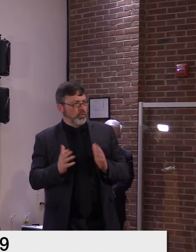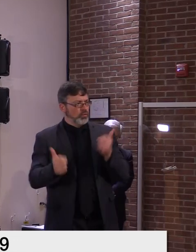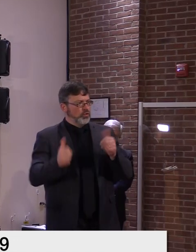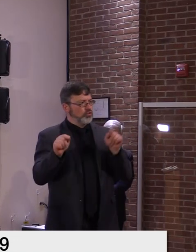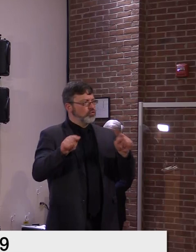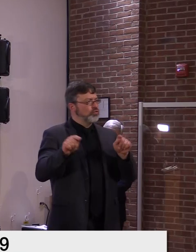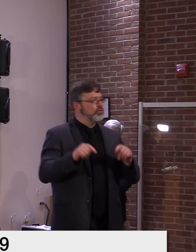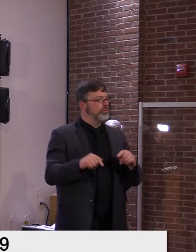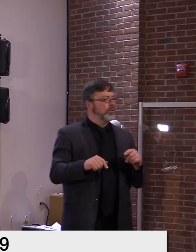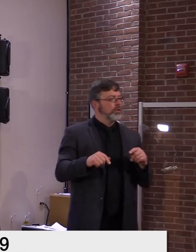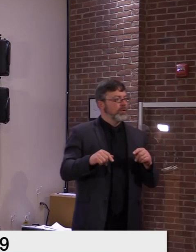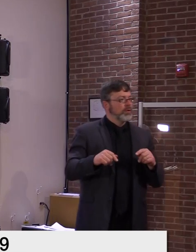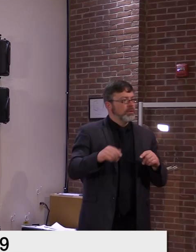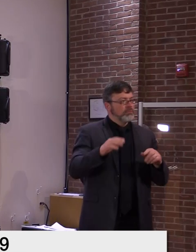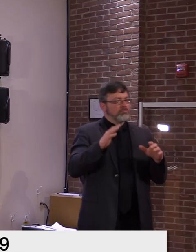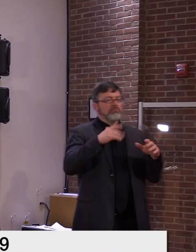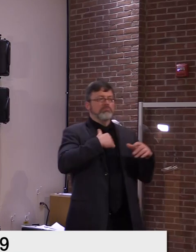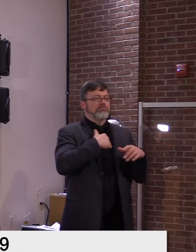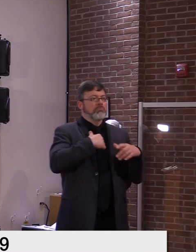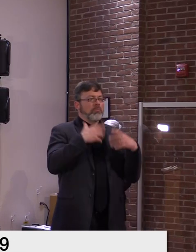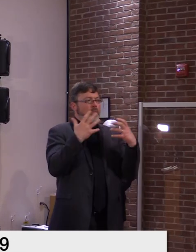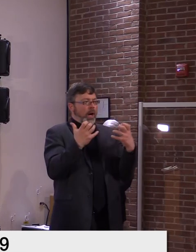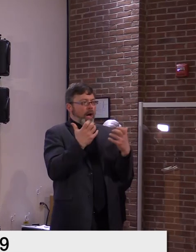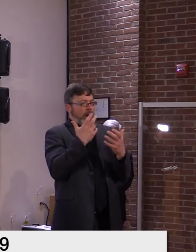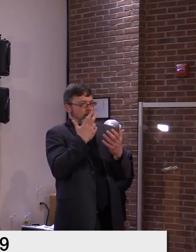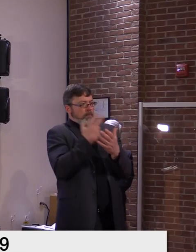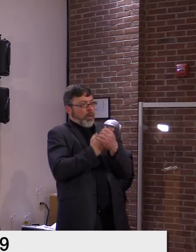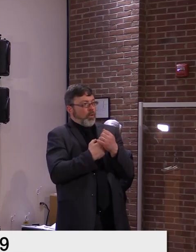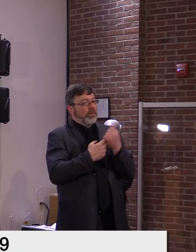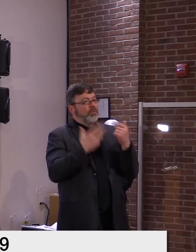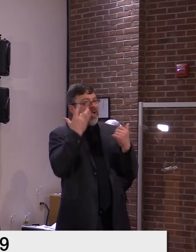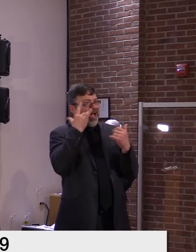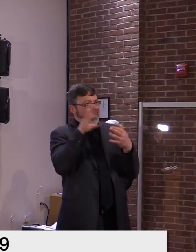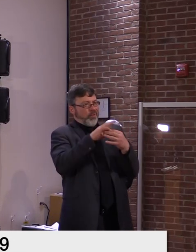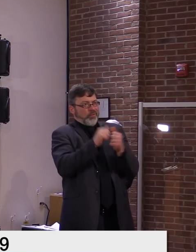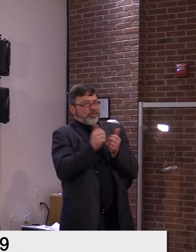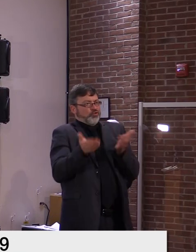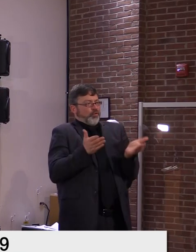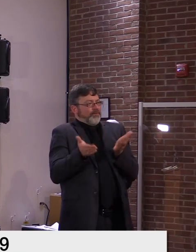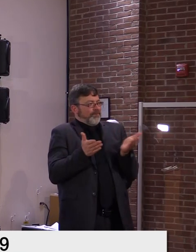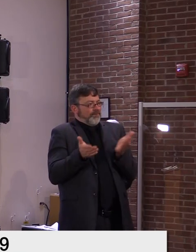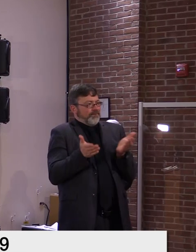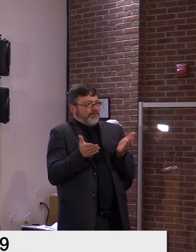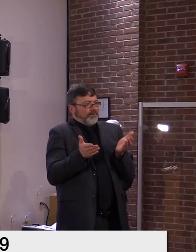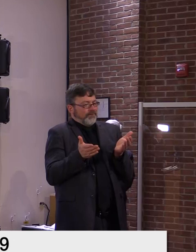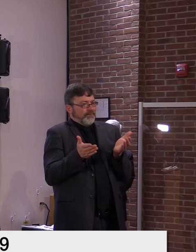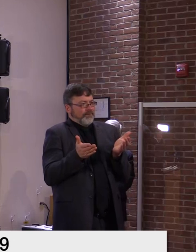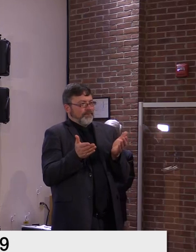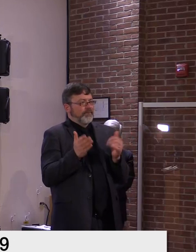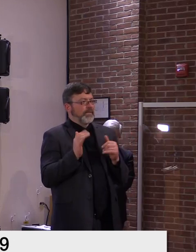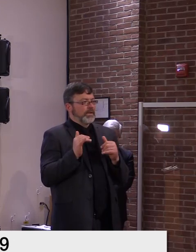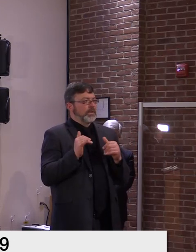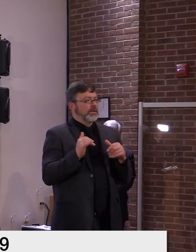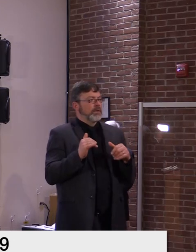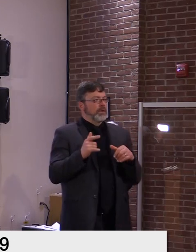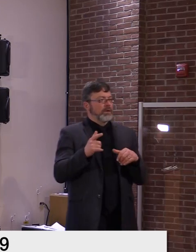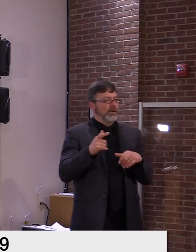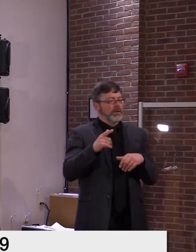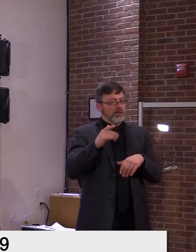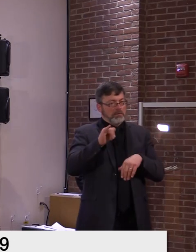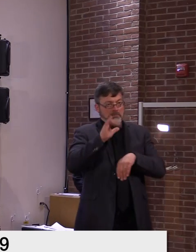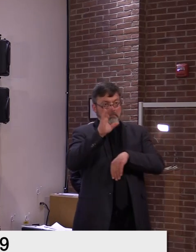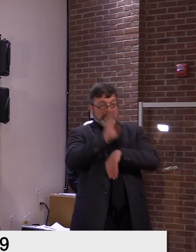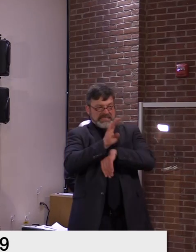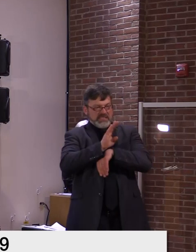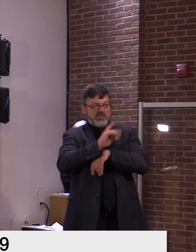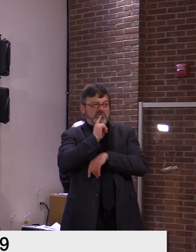people. Okay, yeah, so businesses have, at this point, it's their discretion if they want to ask for proof